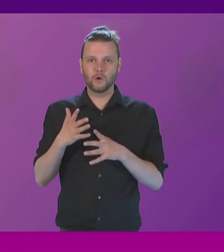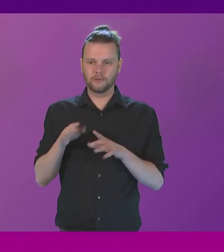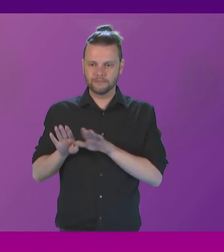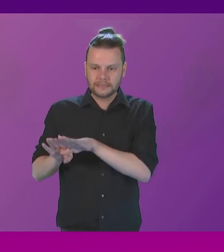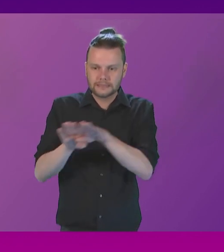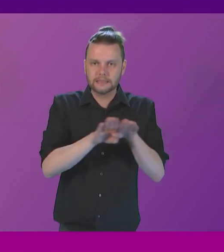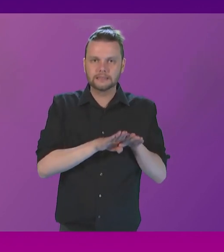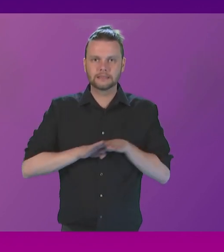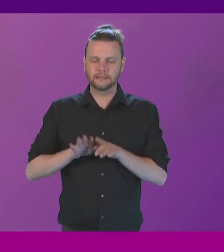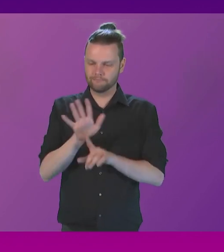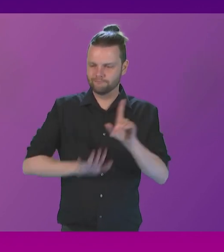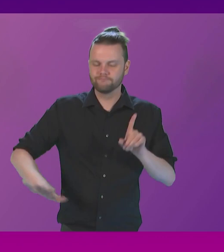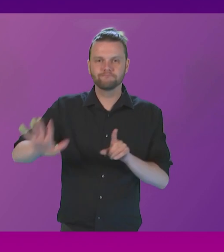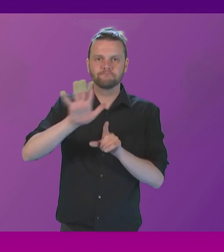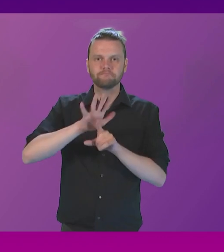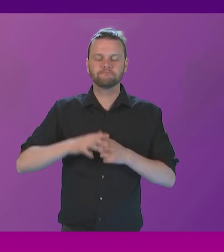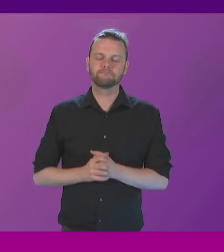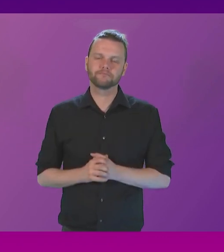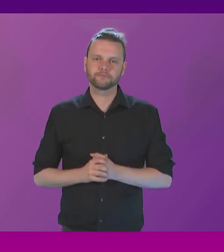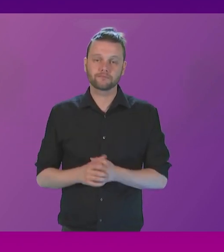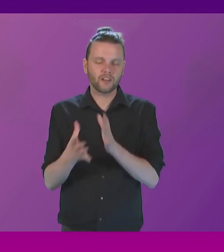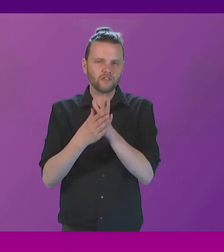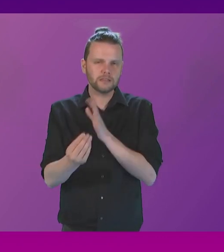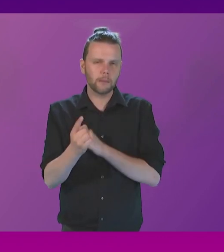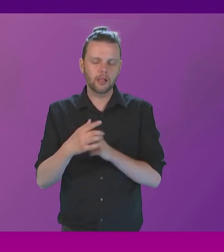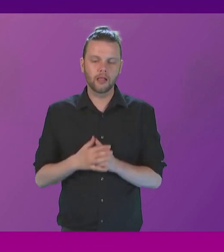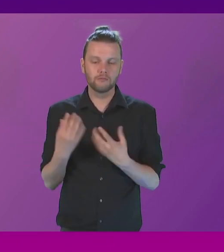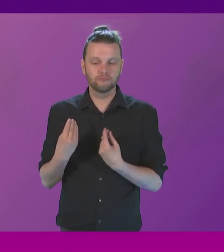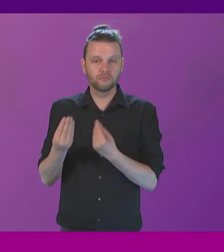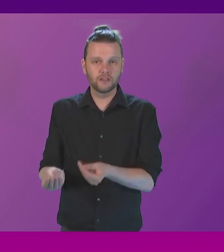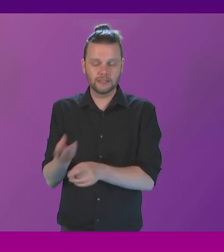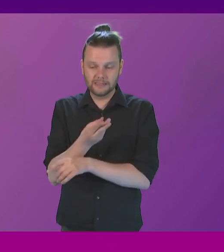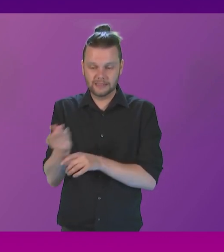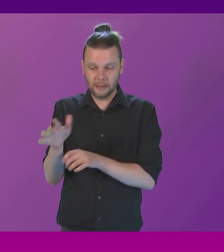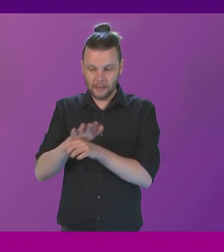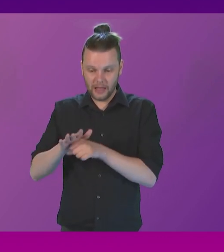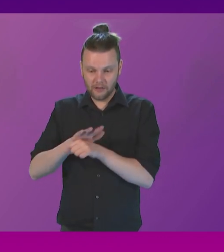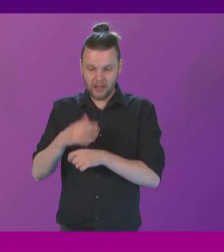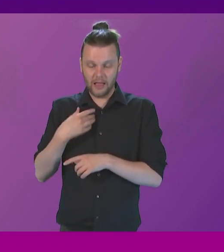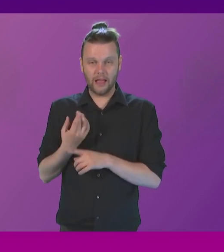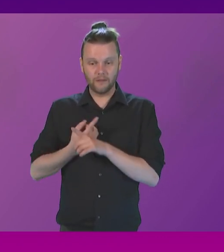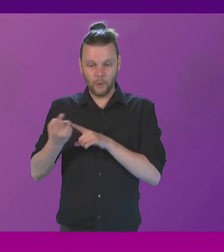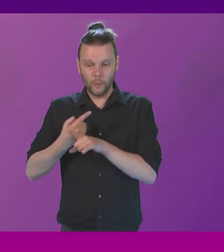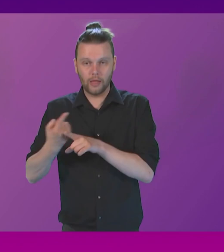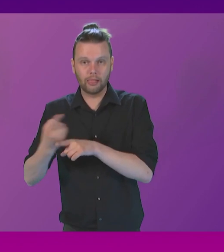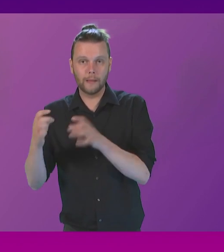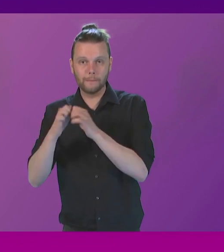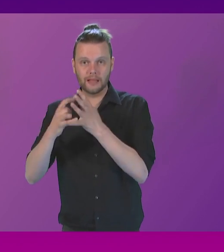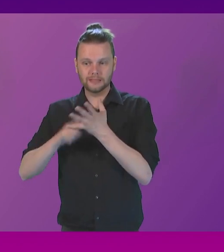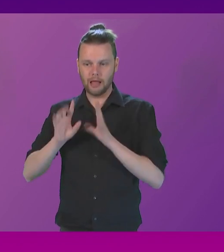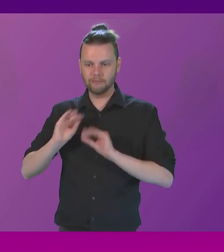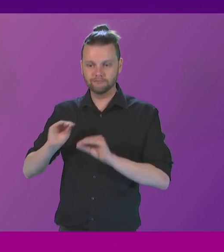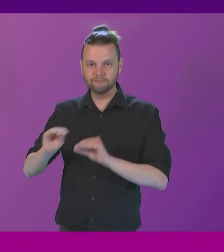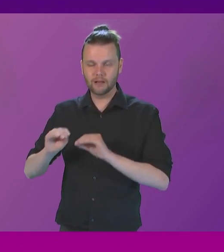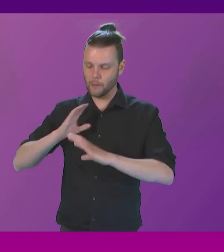consistency across council areas. For example, provision in some areas includes weekly BSL instruction